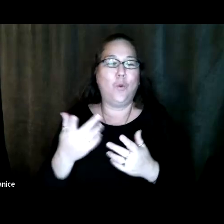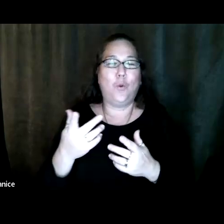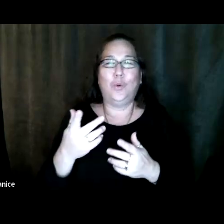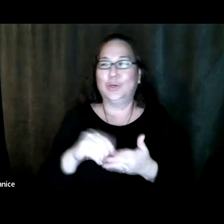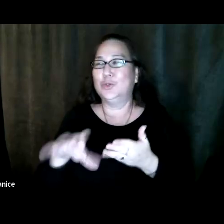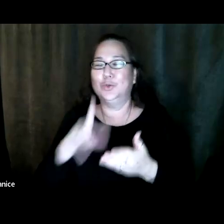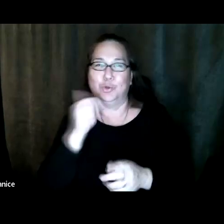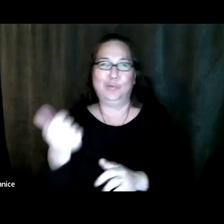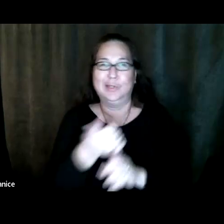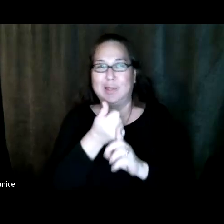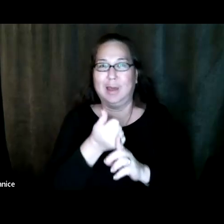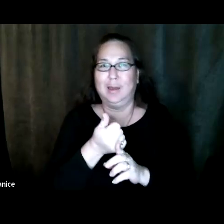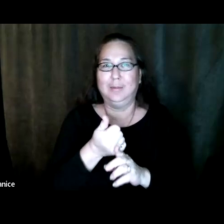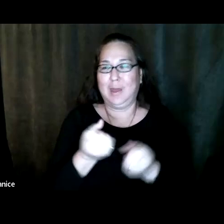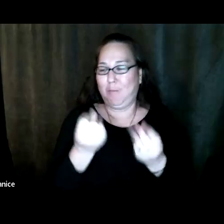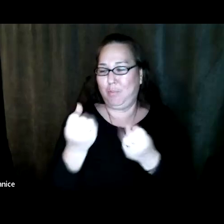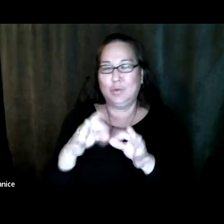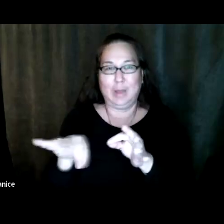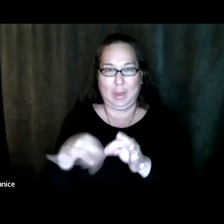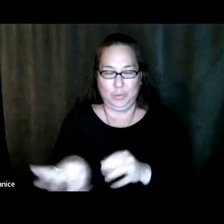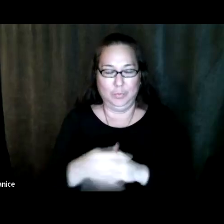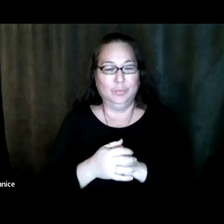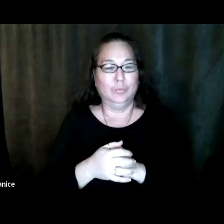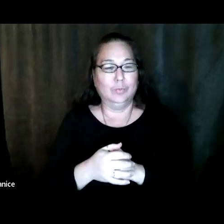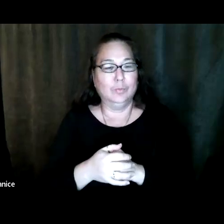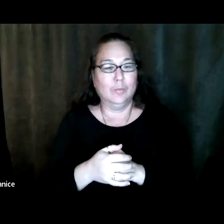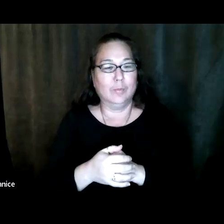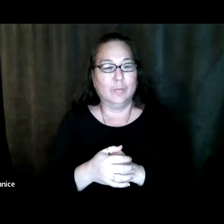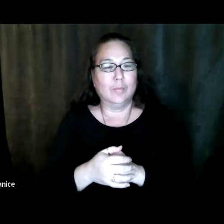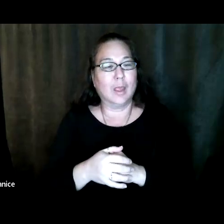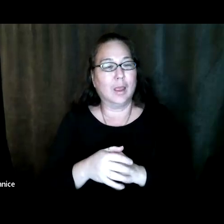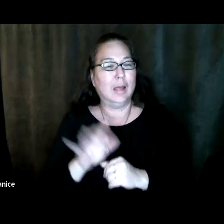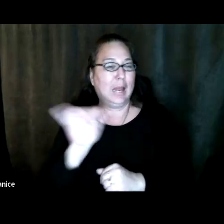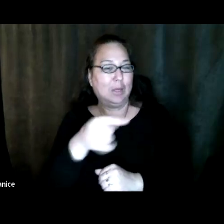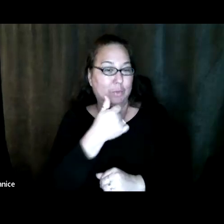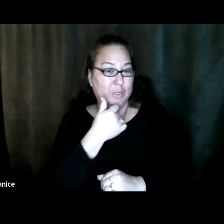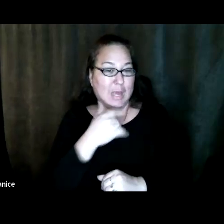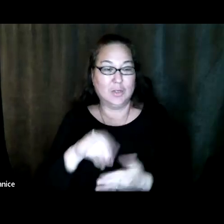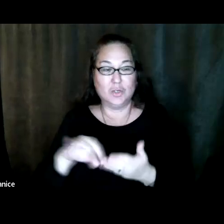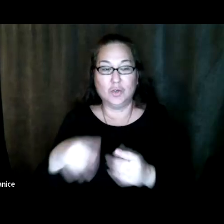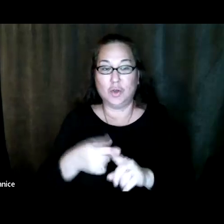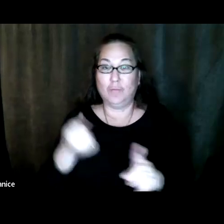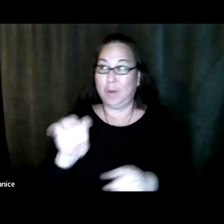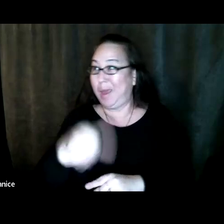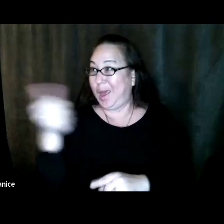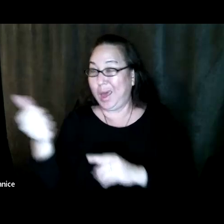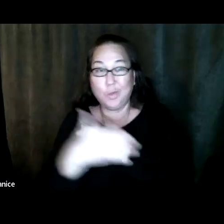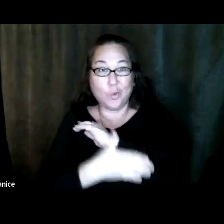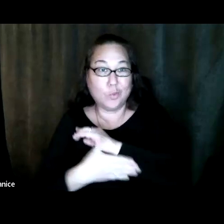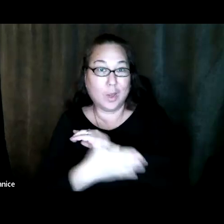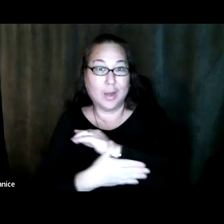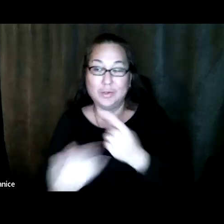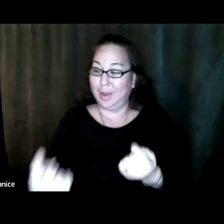like you mentioned, we do have students that come from other countries or other states or whatever, depending when they come, because they don't always come